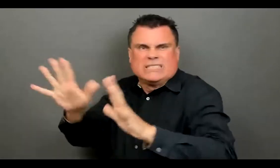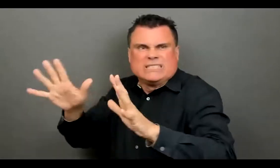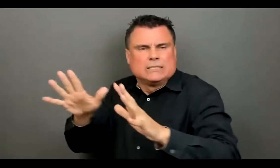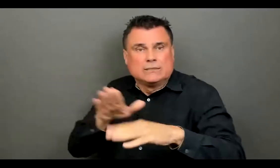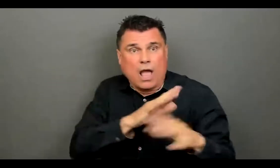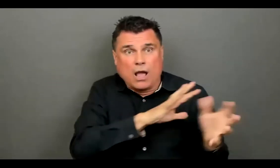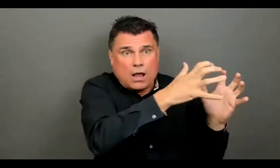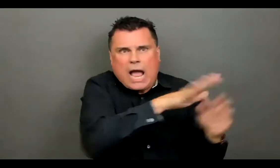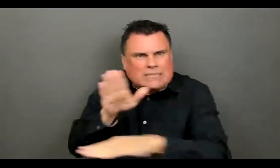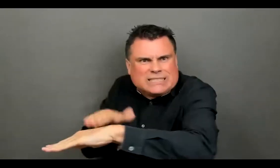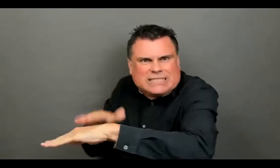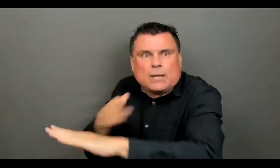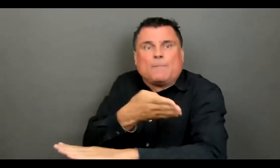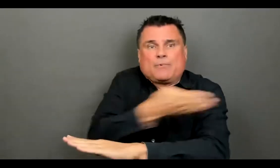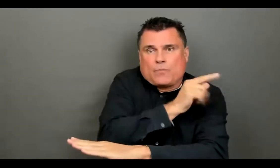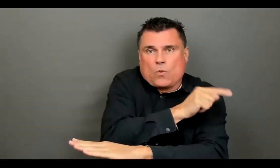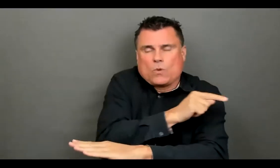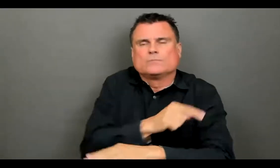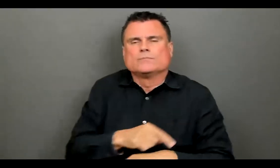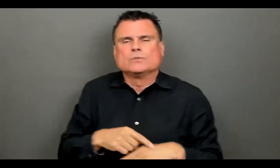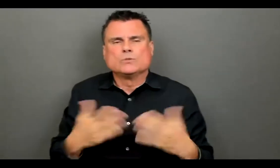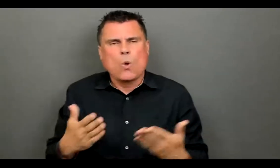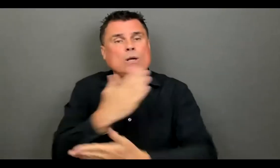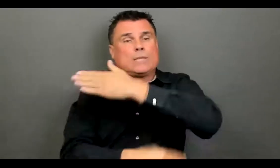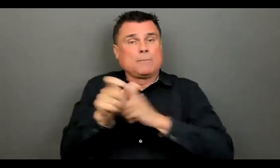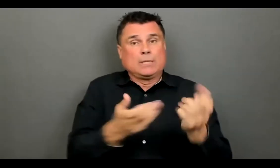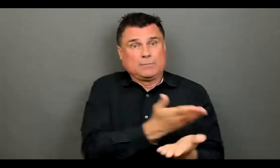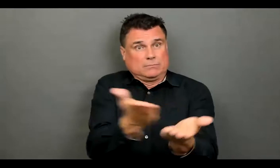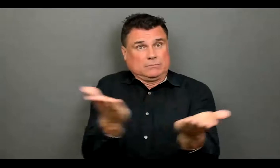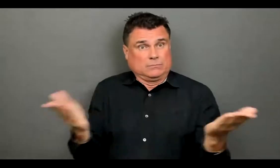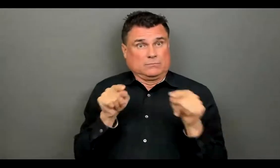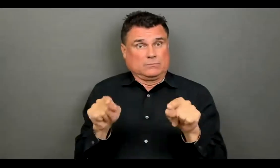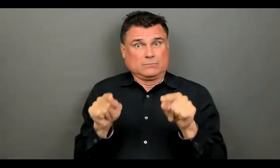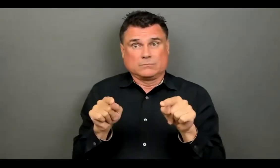of persons with disabilities to better manage risk